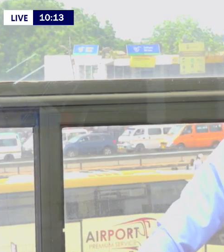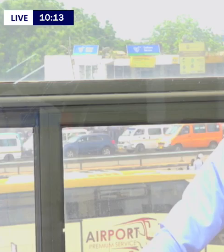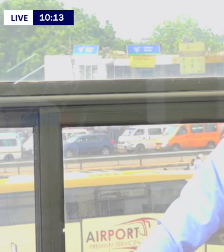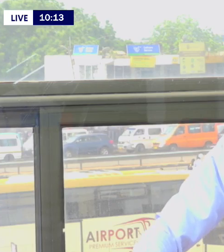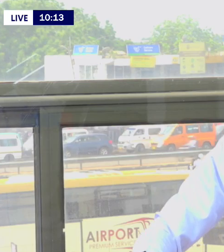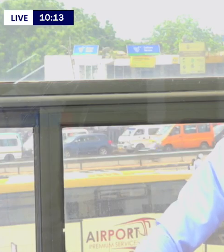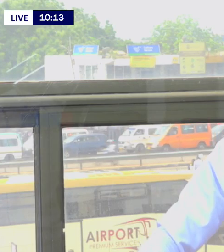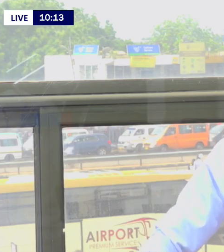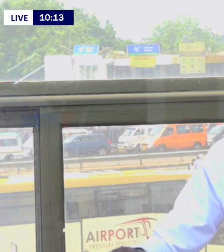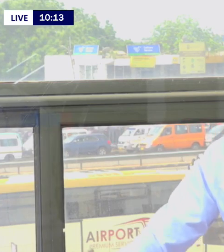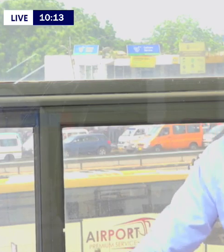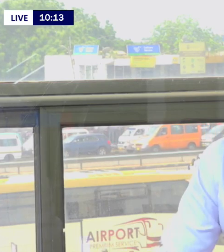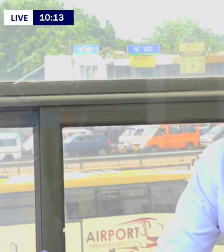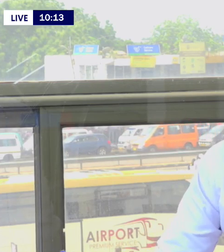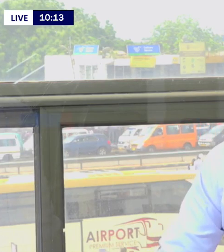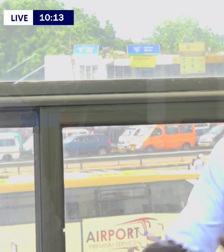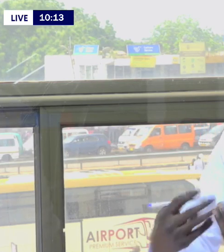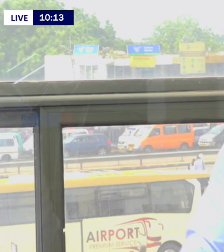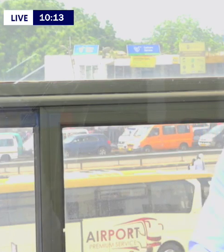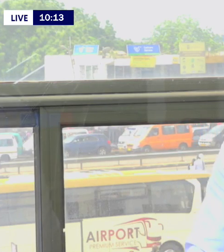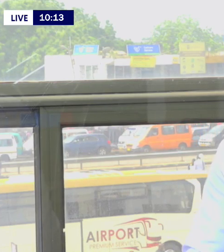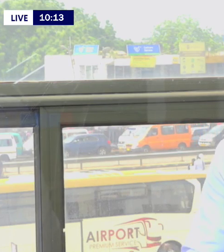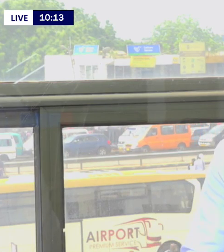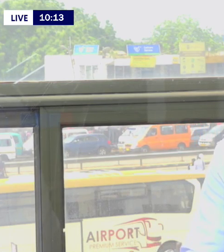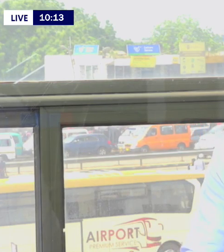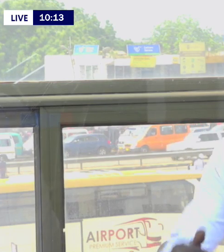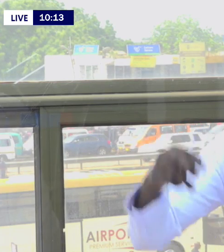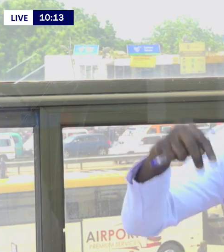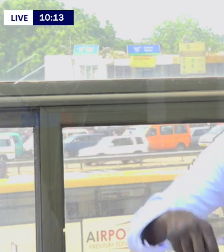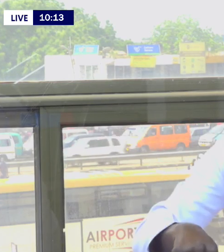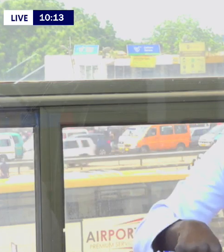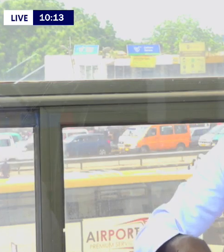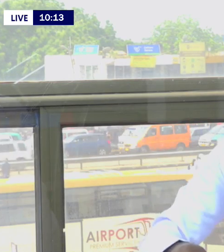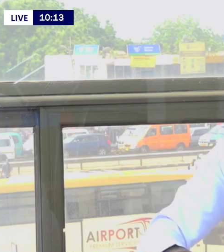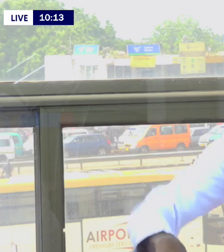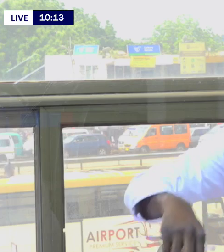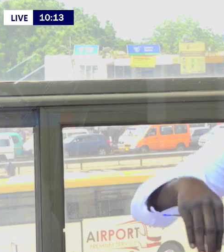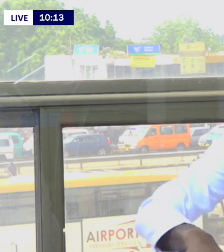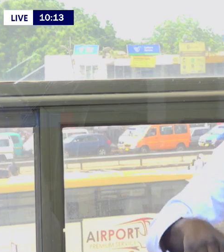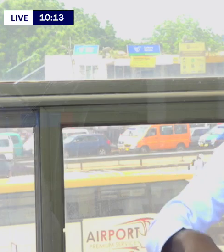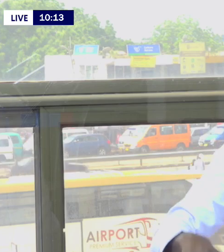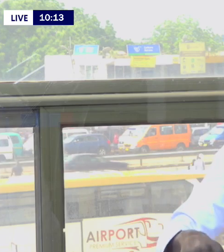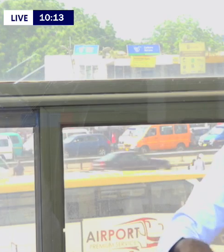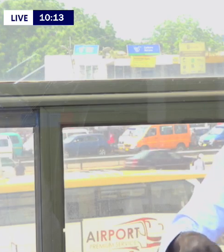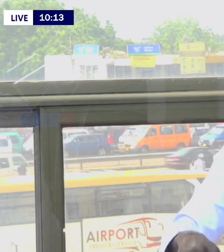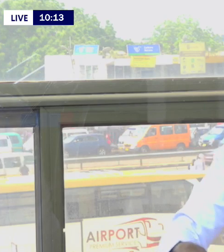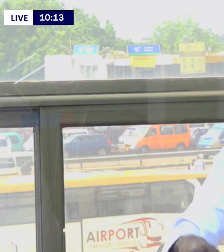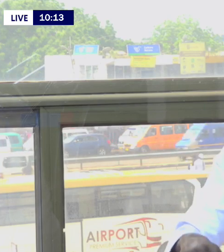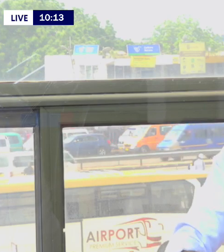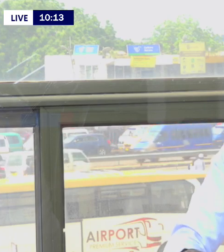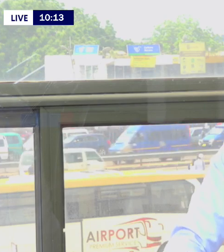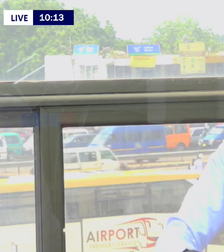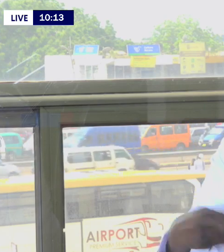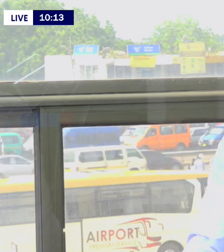sumienu yisi na nkasa nkasa kan se besides e fidie no database na ye use